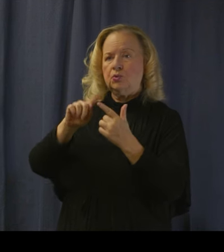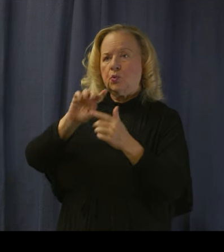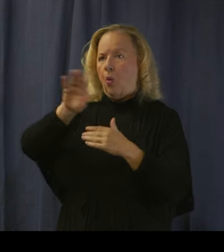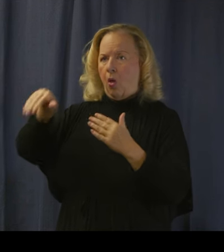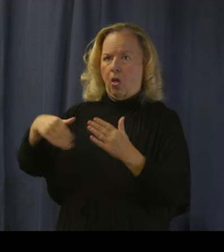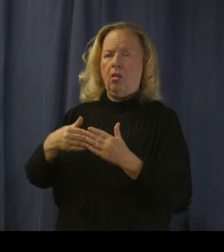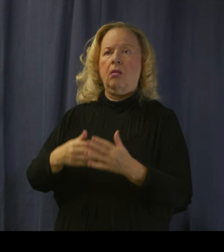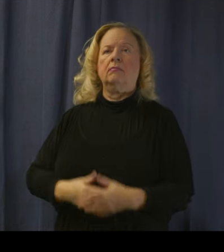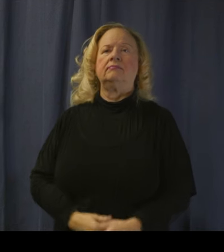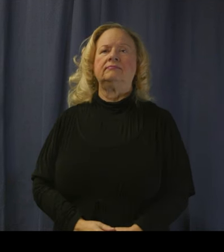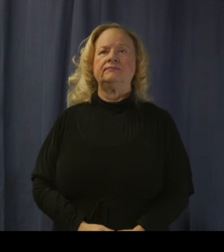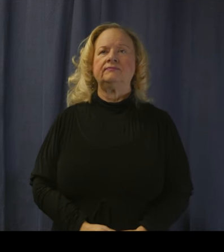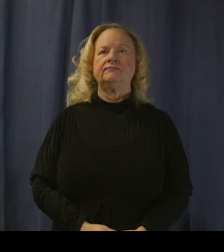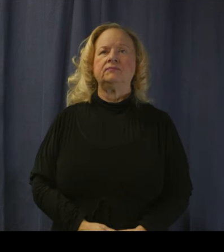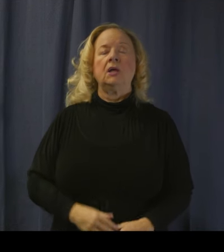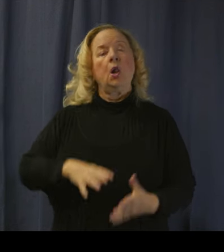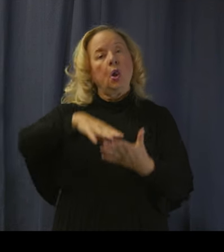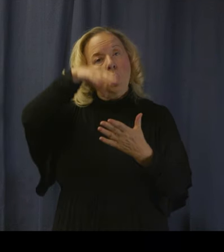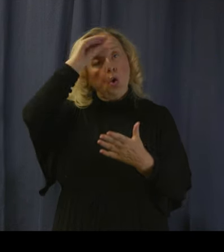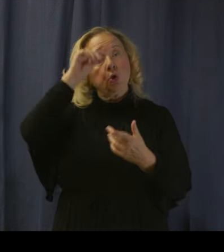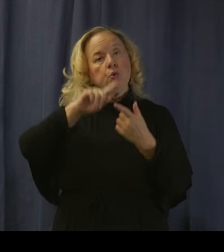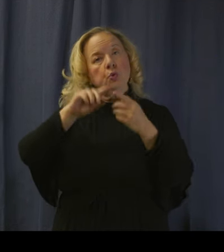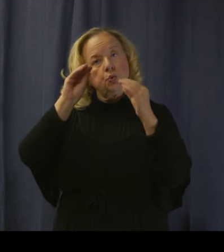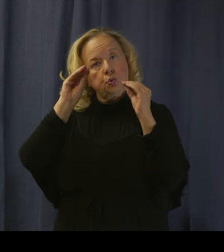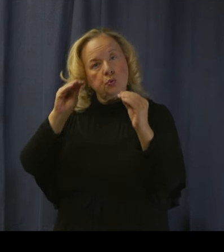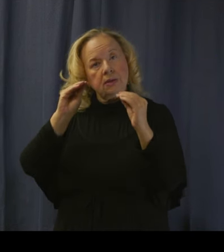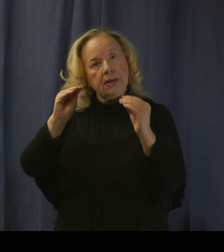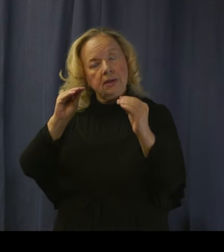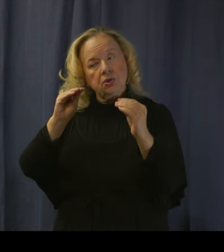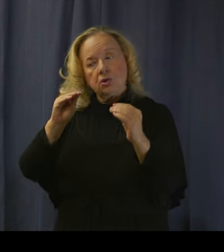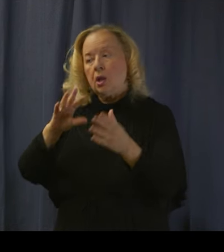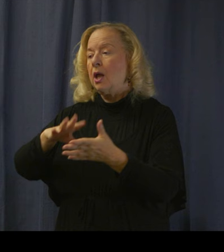Therefore, let us learn in order to teach.